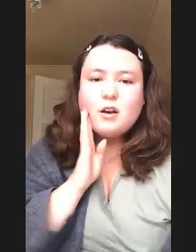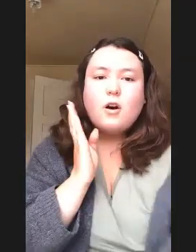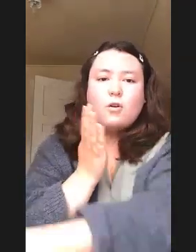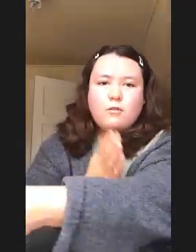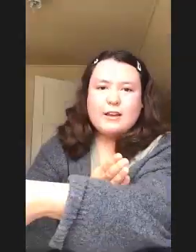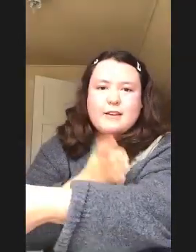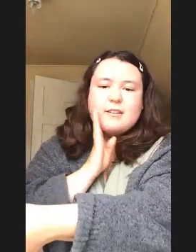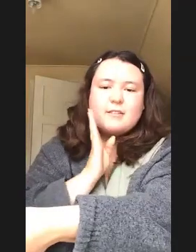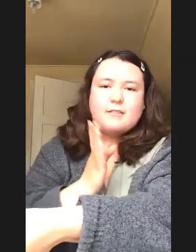Oh, right.